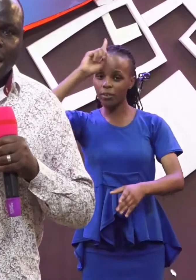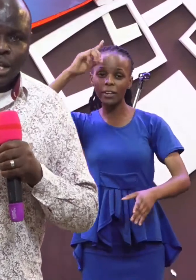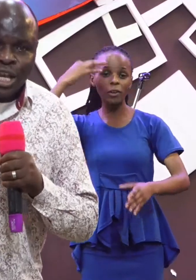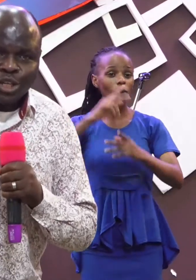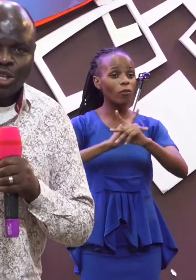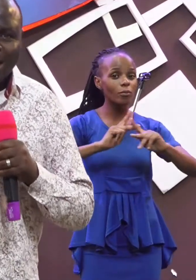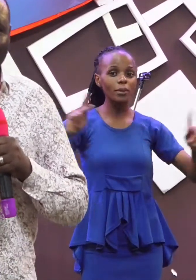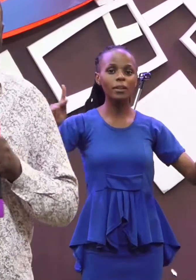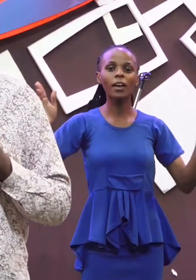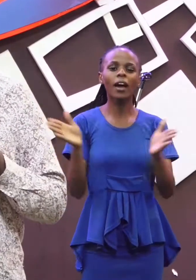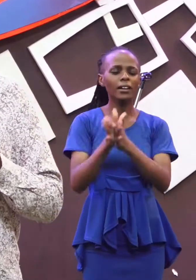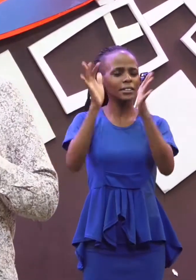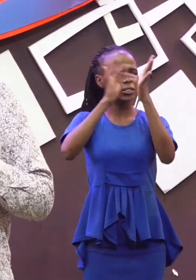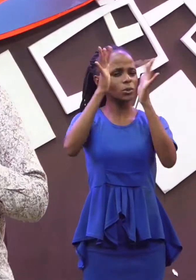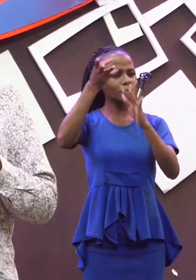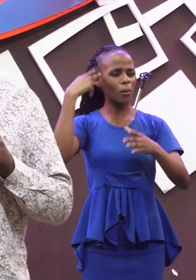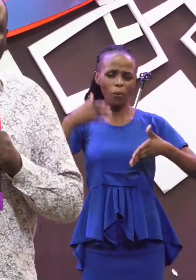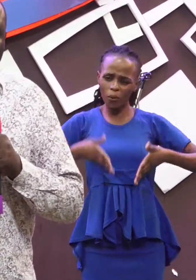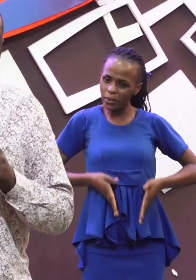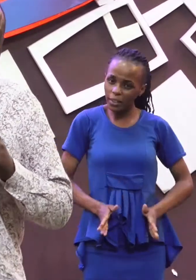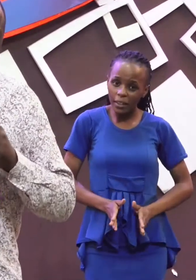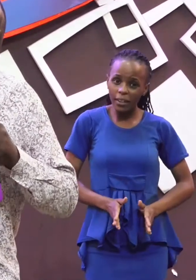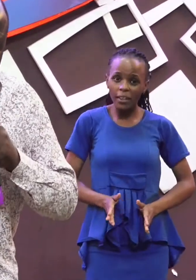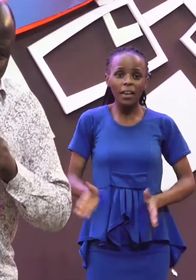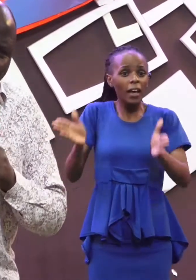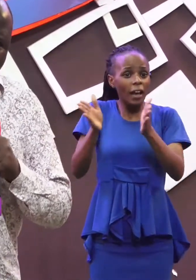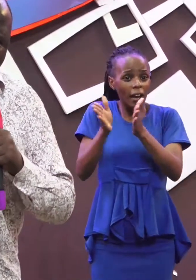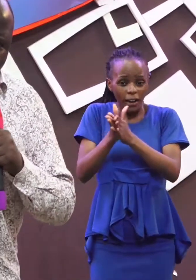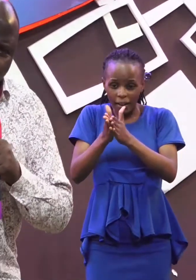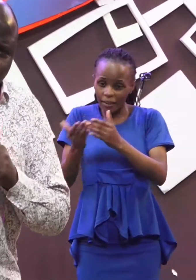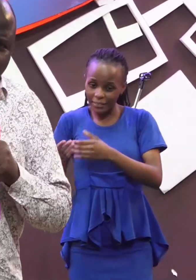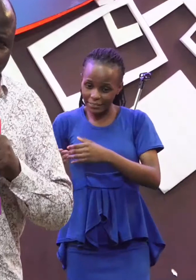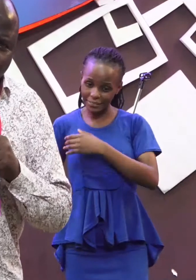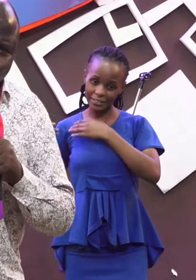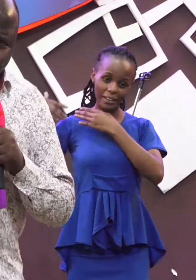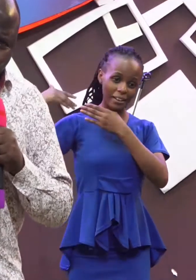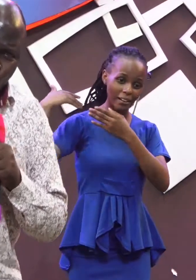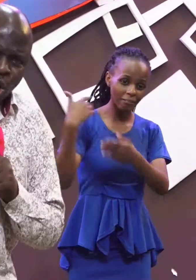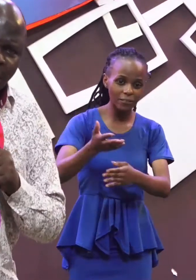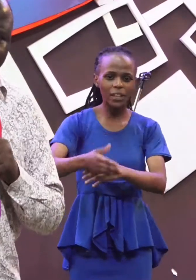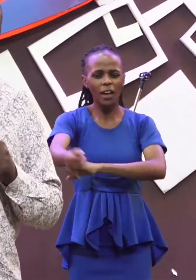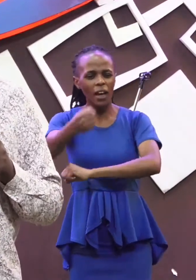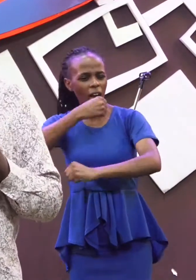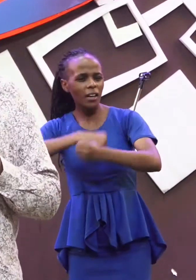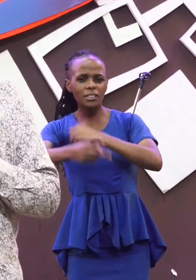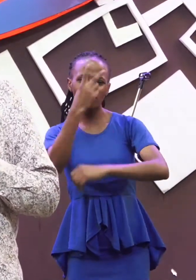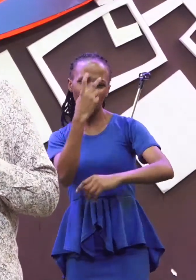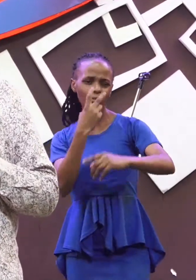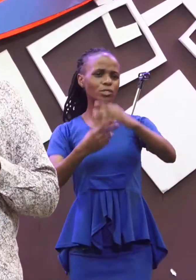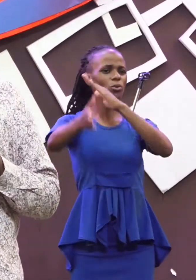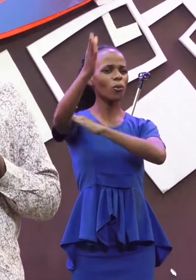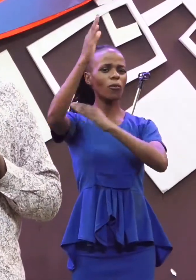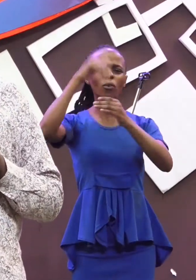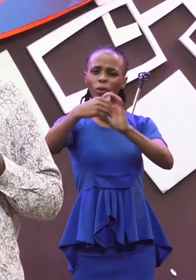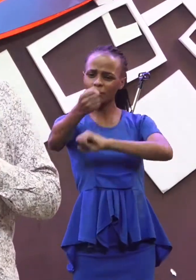of peace. Yesu n'azaalibwa. Jesus was born. N'ajjateeka okwolesebwa kwa Katonda mu nkola. And he fulfilled